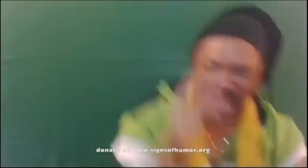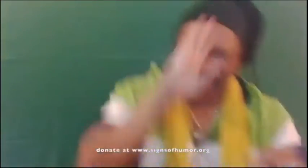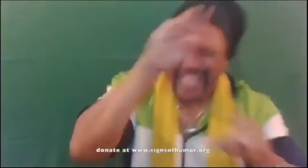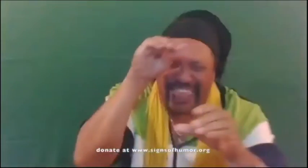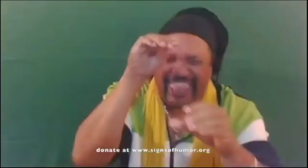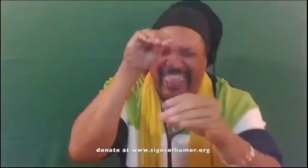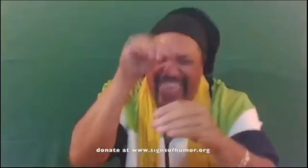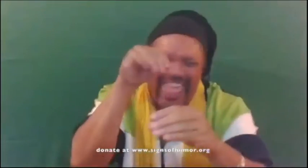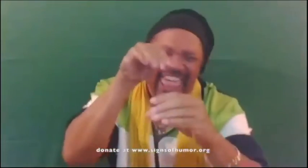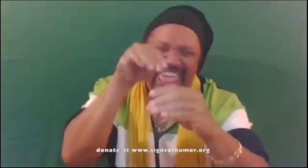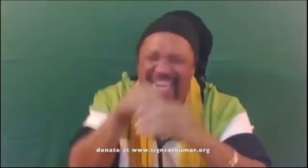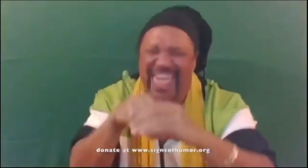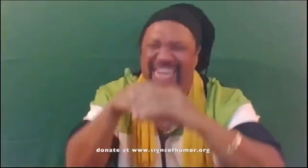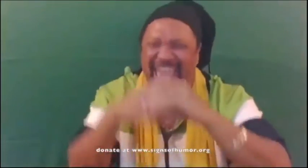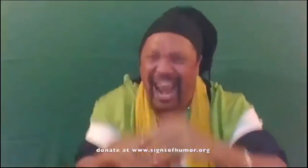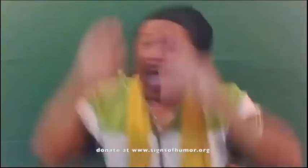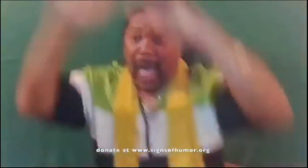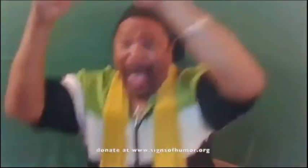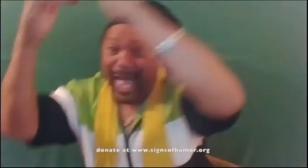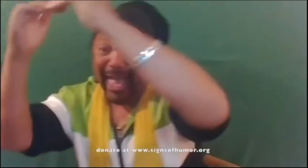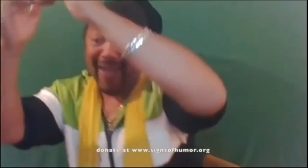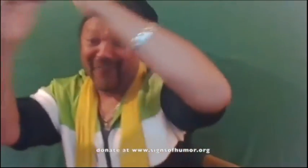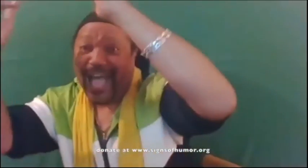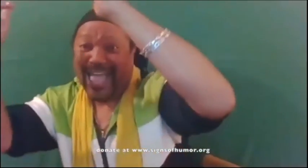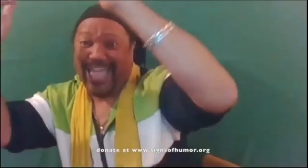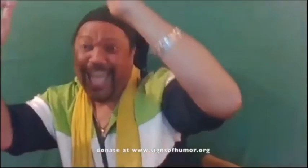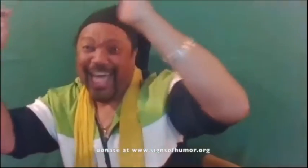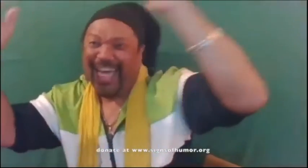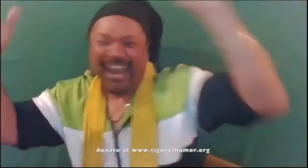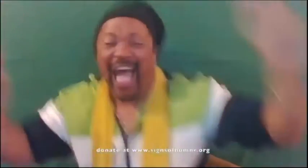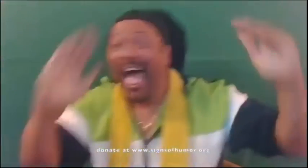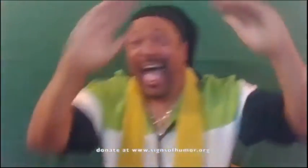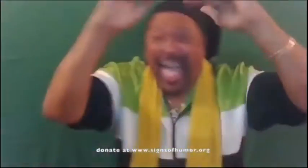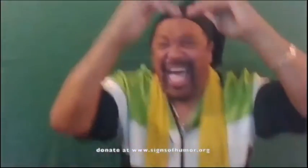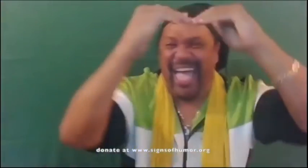What?" I was in it. I couldn't believe it. They're like,